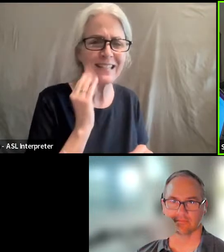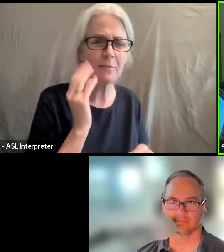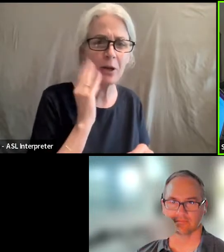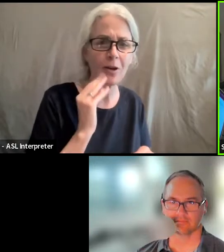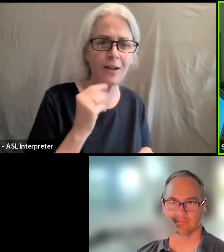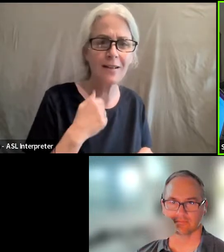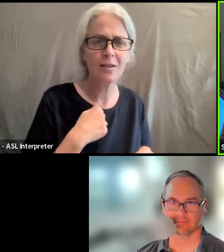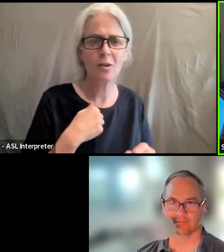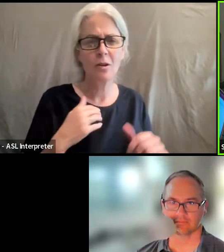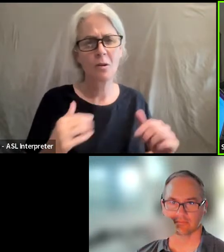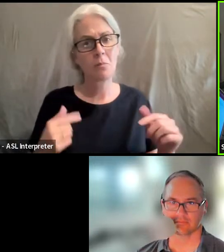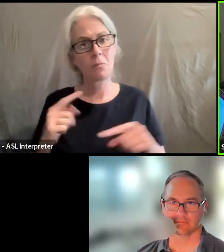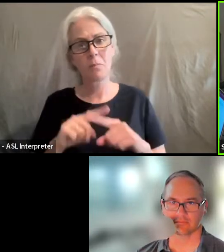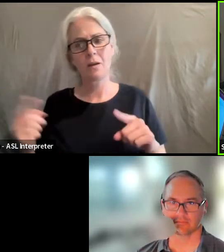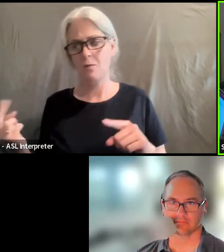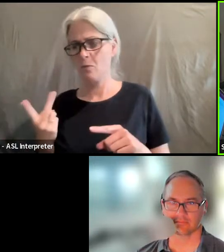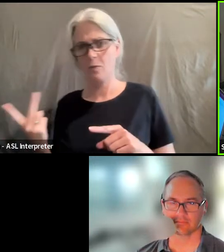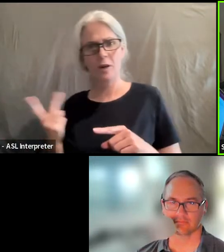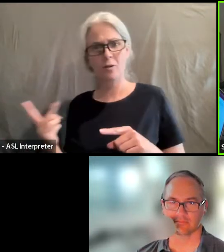of we're at the same point.